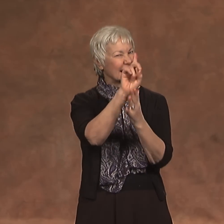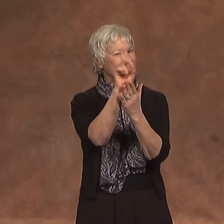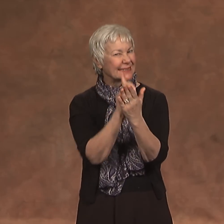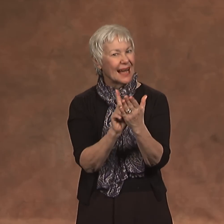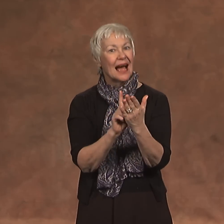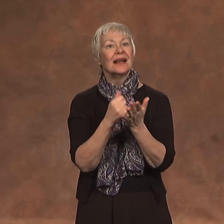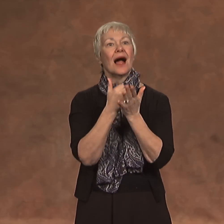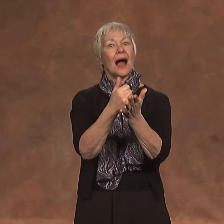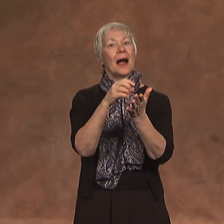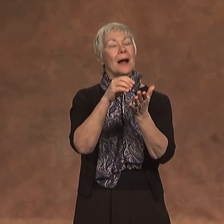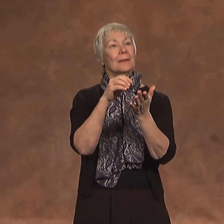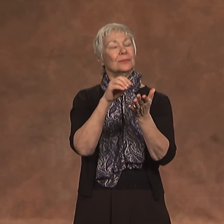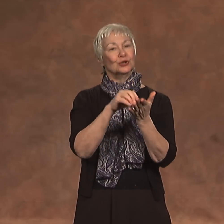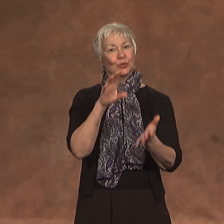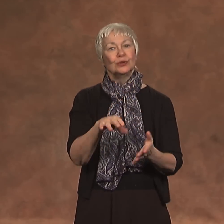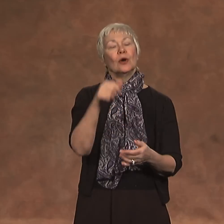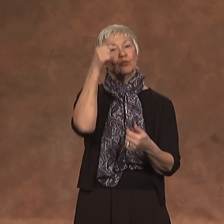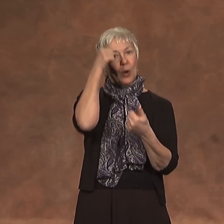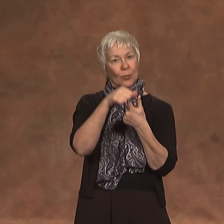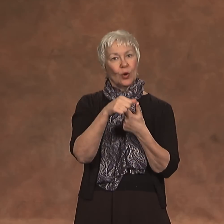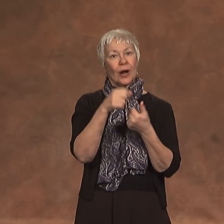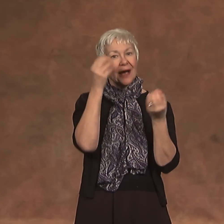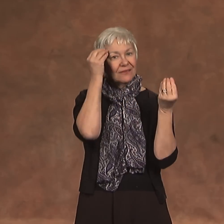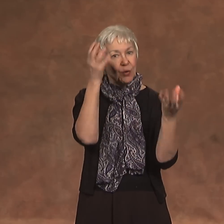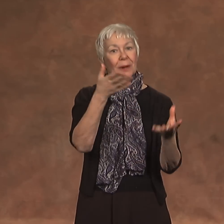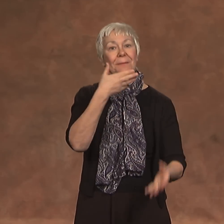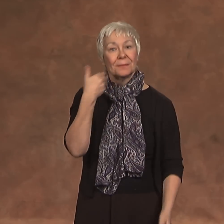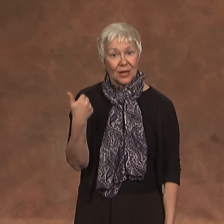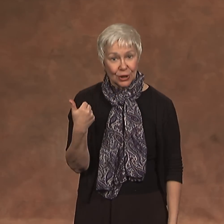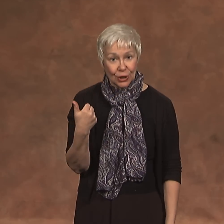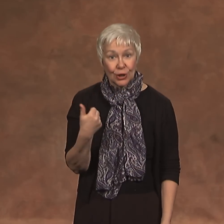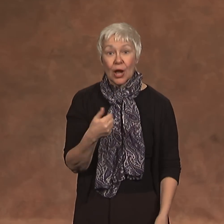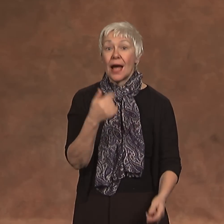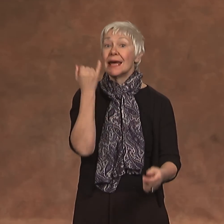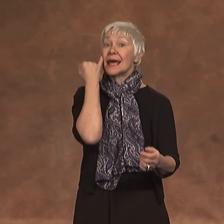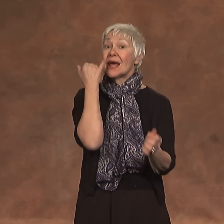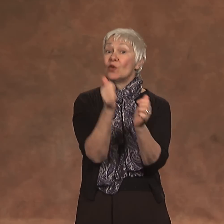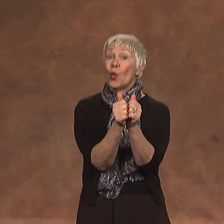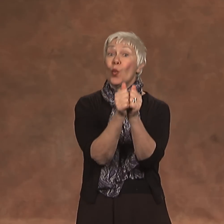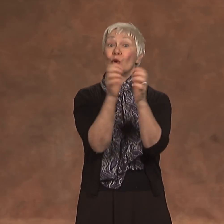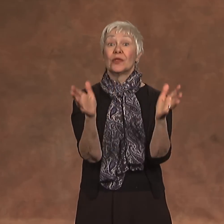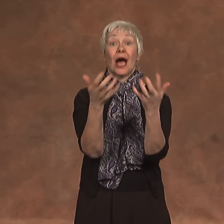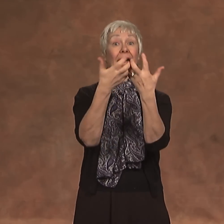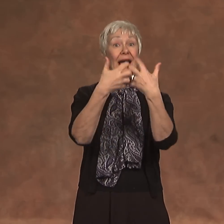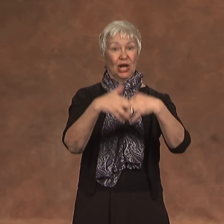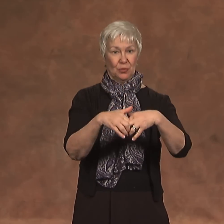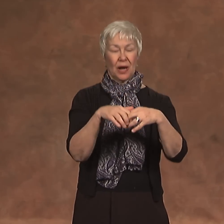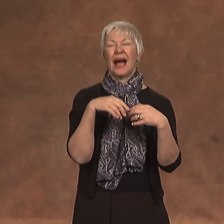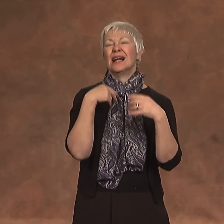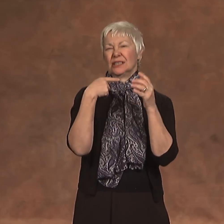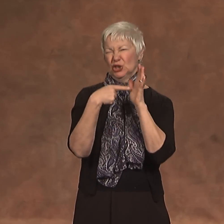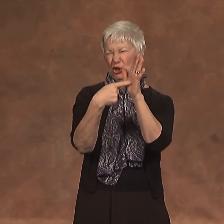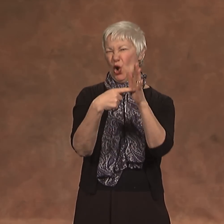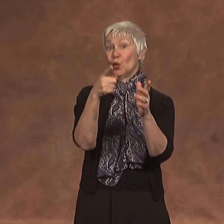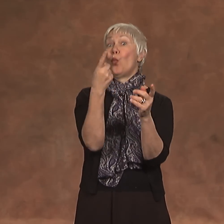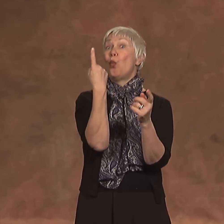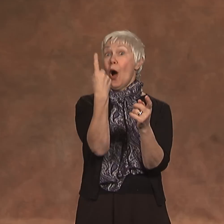And the whole visual prop is set up to encourage retention. Let me show you an example of a visual that does